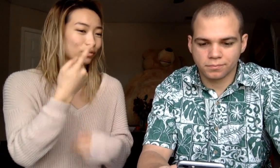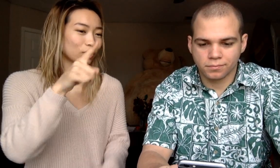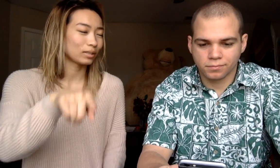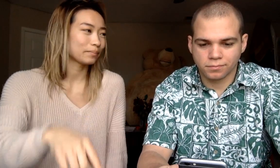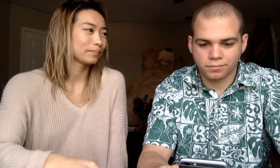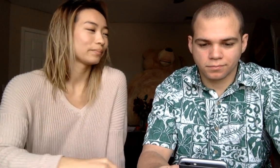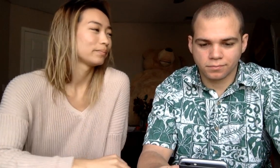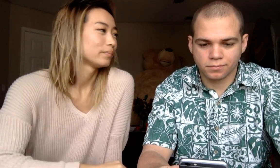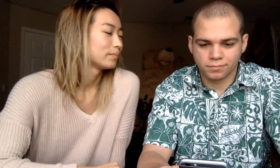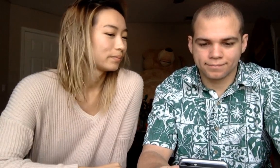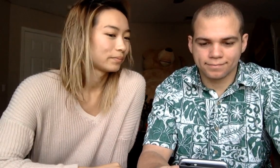him?